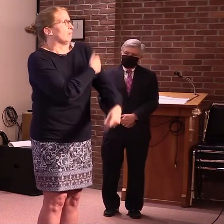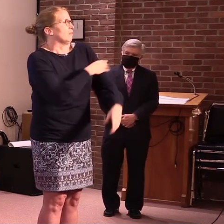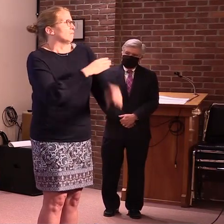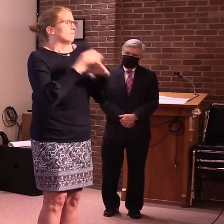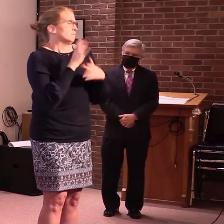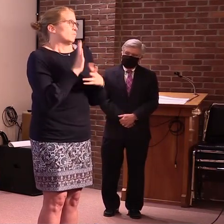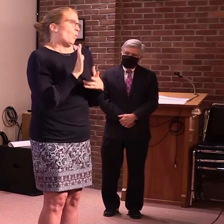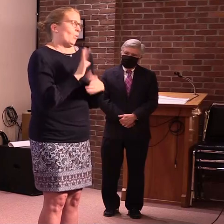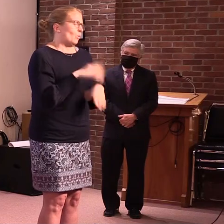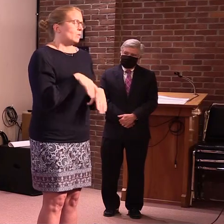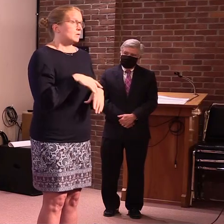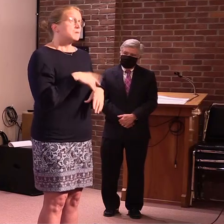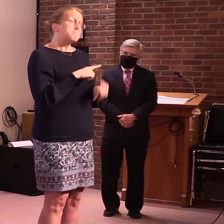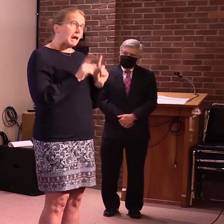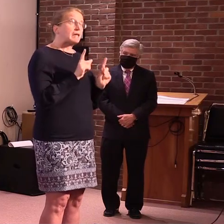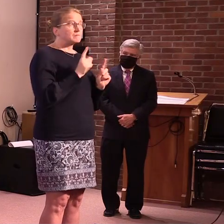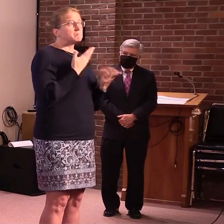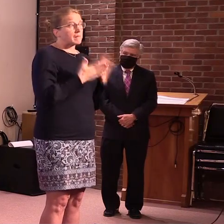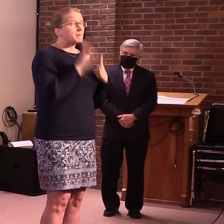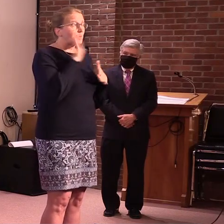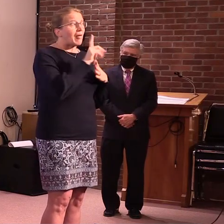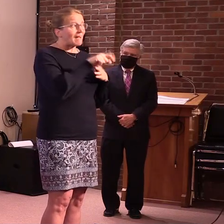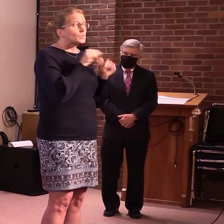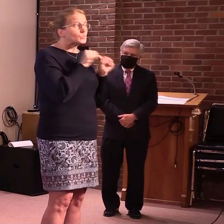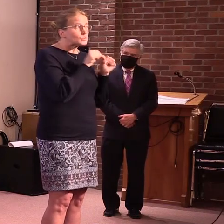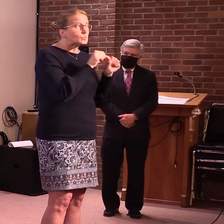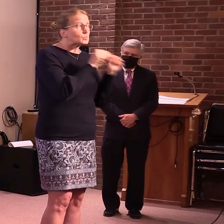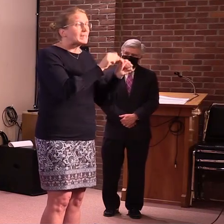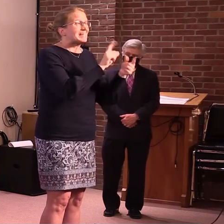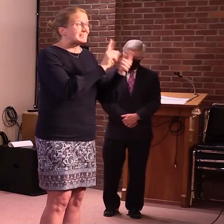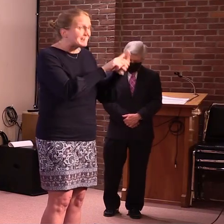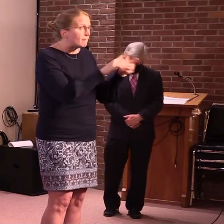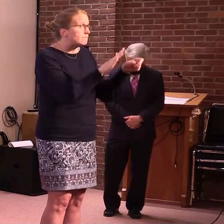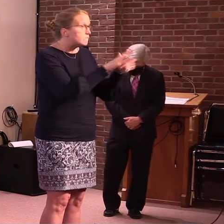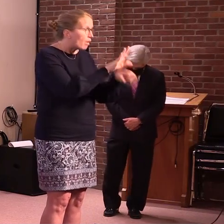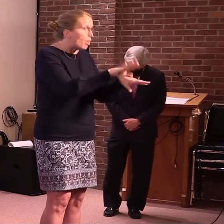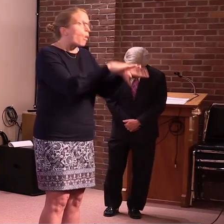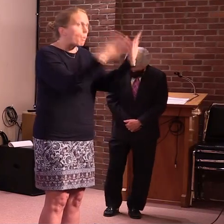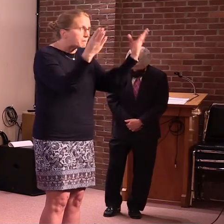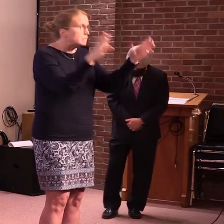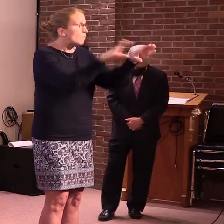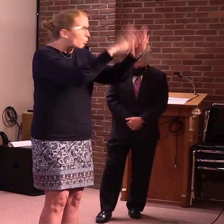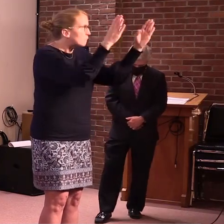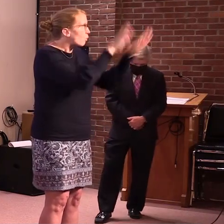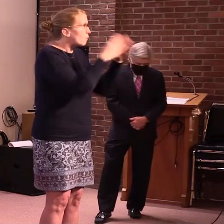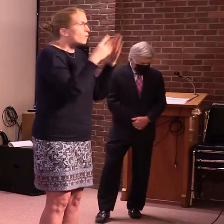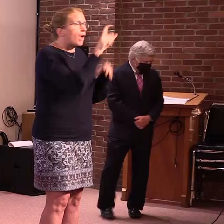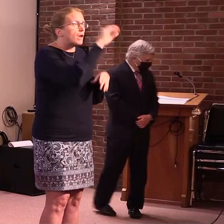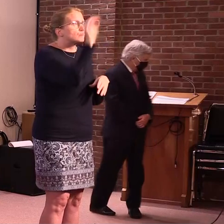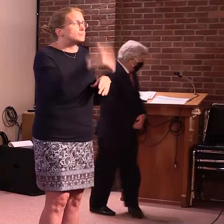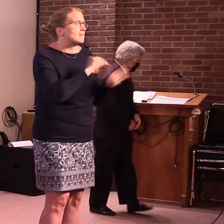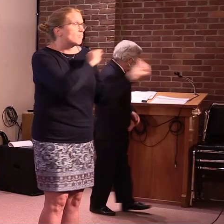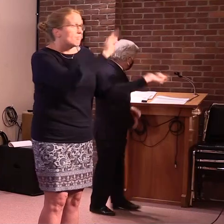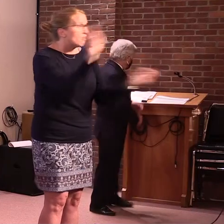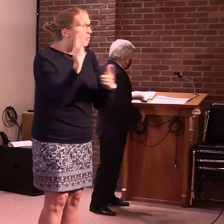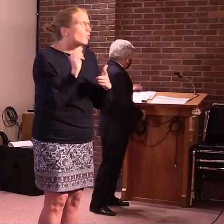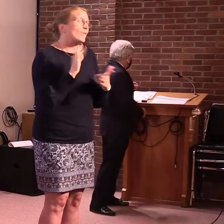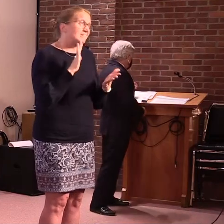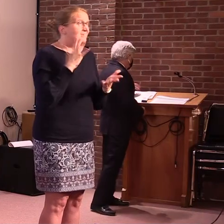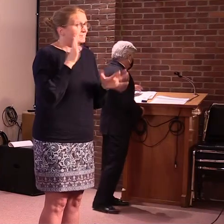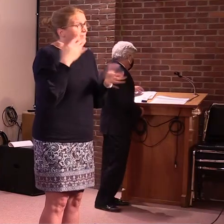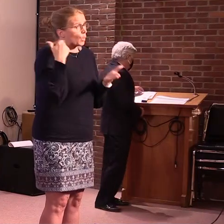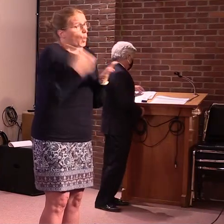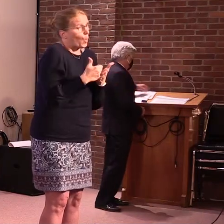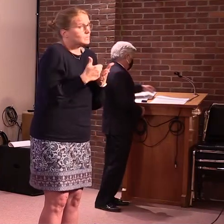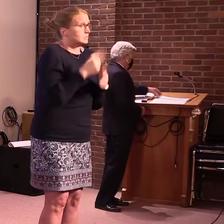go on for a bit until we can open up all these sectors go close to 100% or to